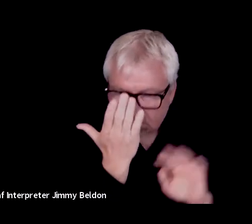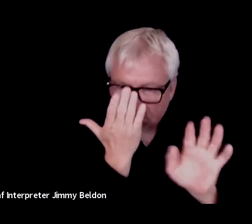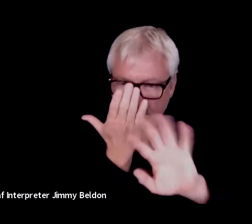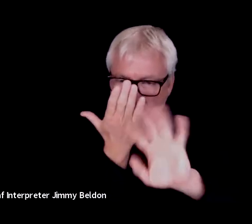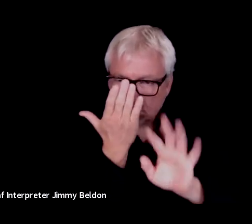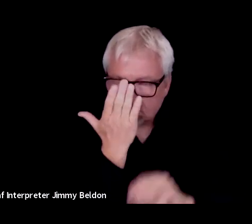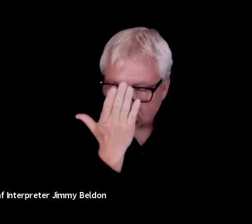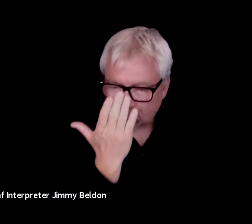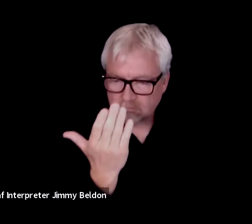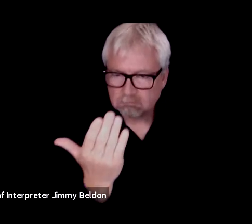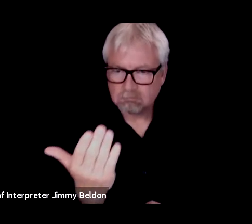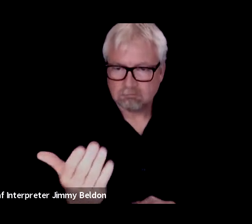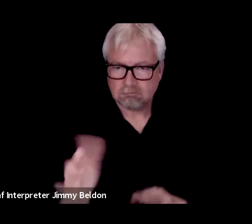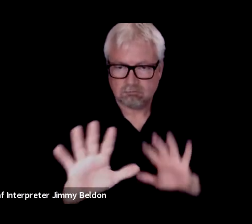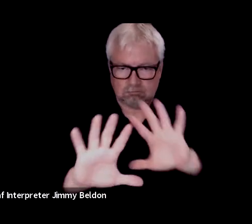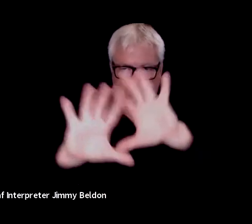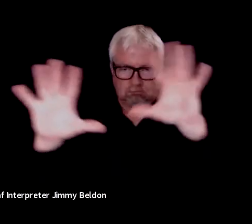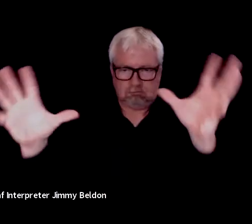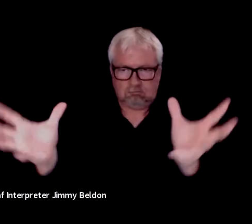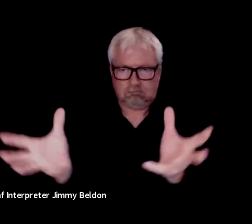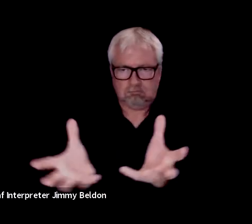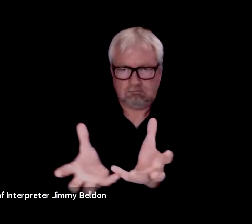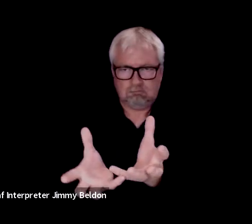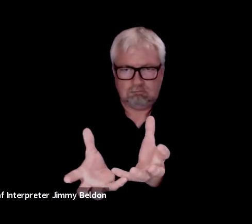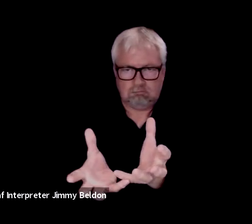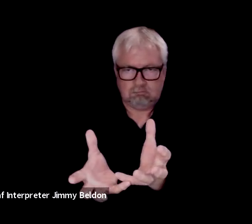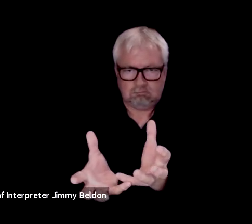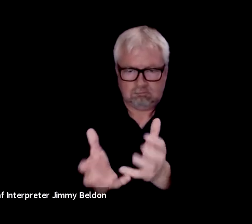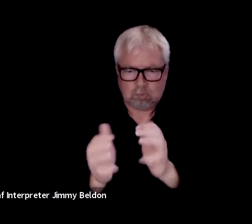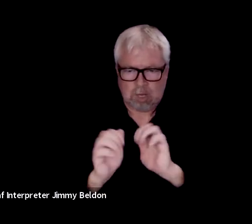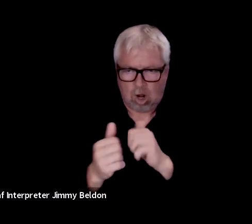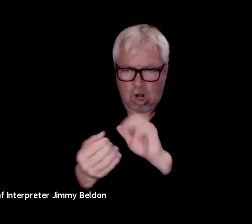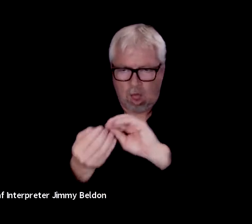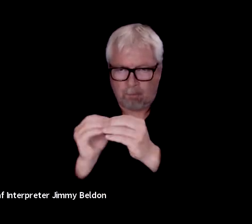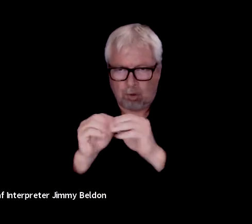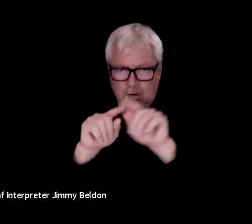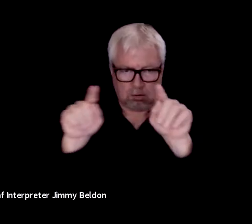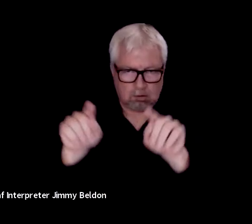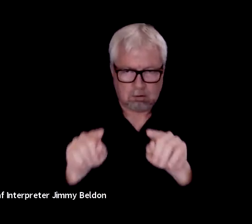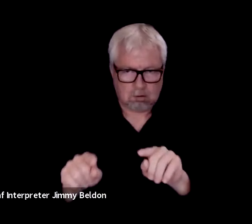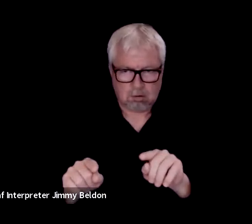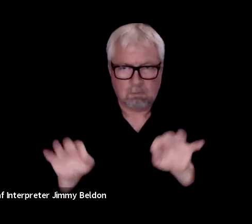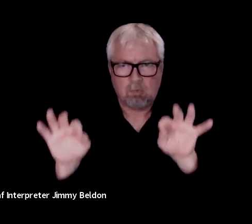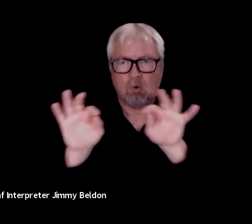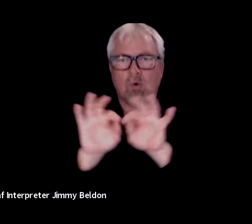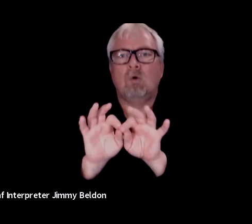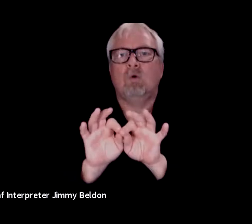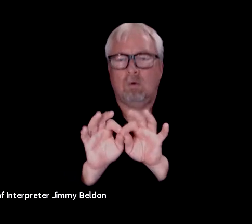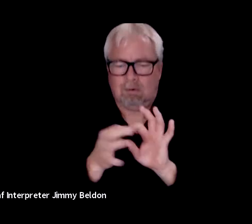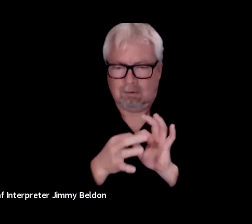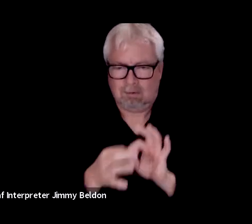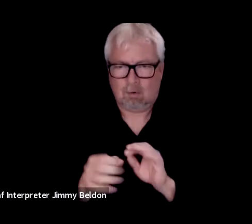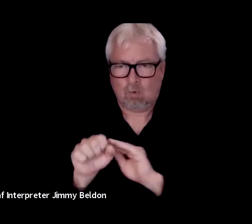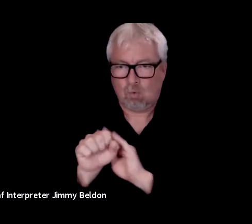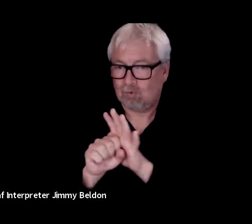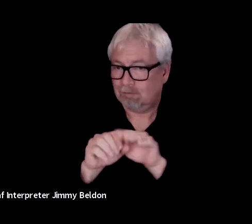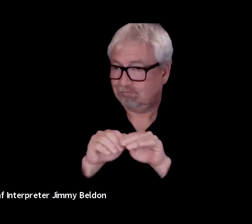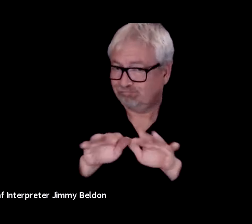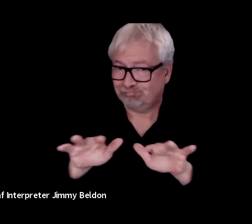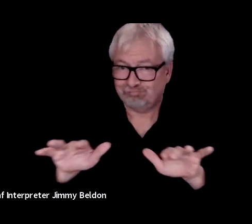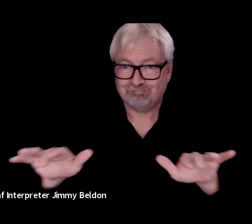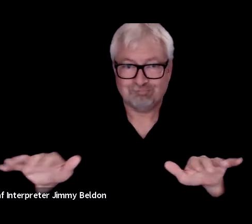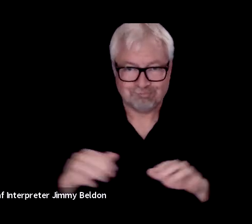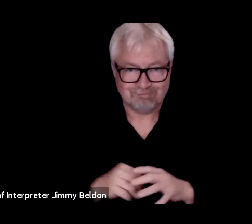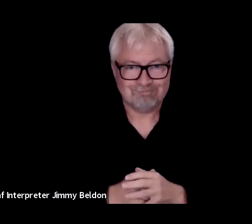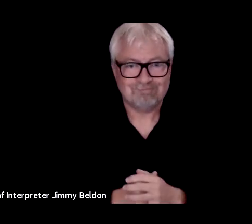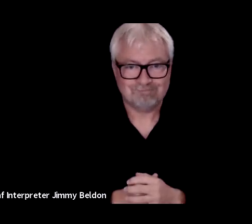May I just do a quick follow? Thank you, Doctor. May I do a quick follow-up? When you presumably get, either for you or for the